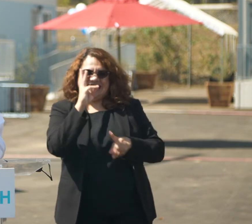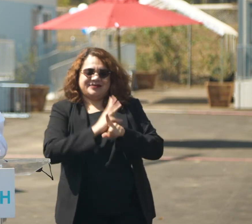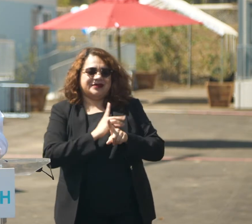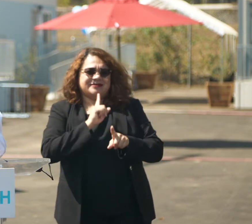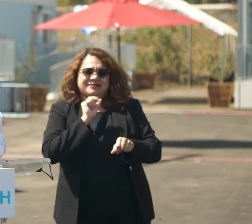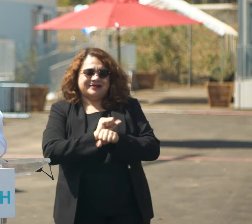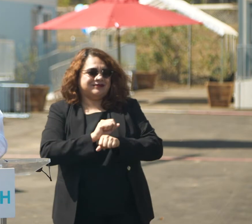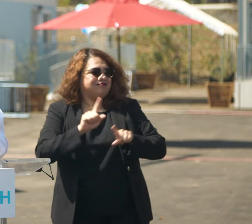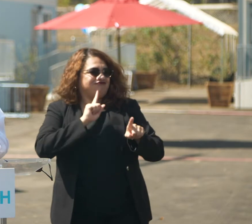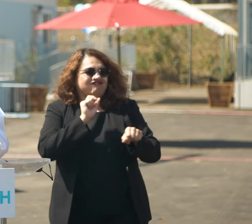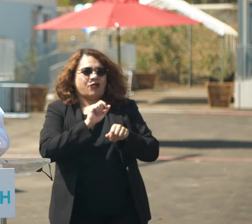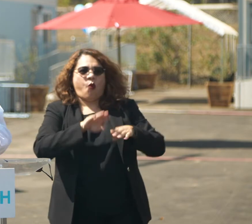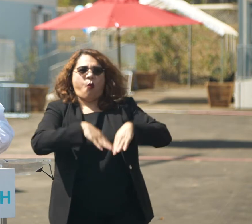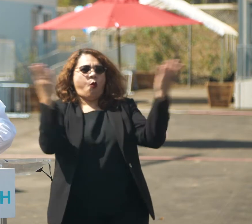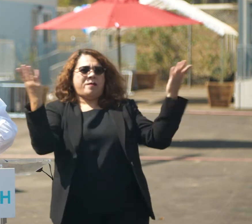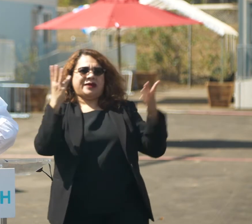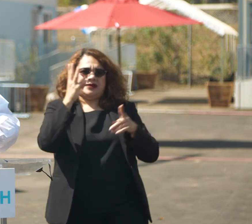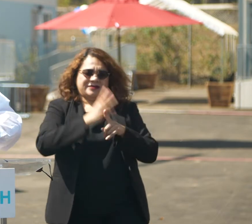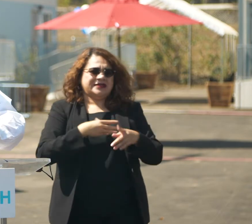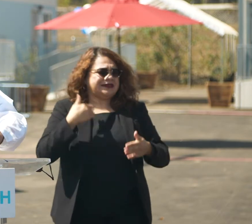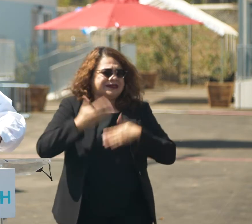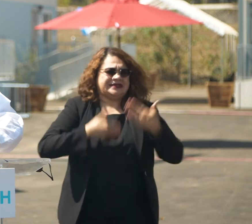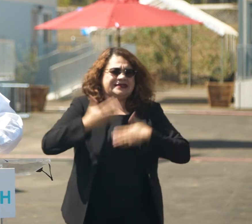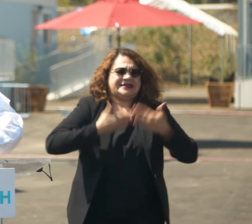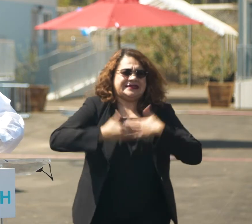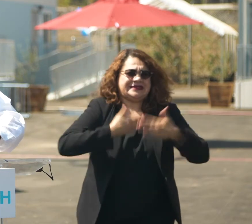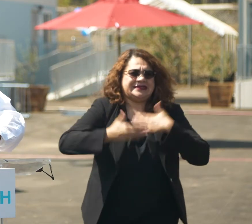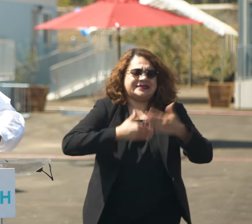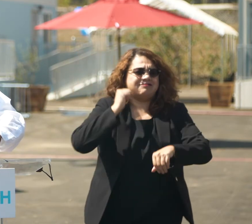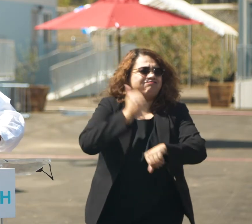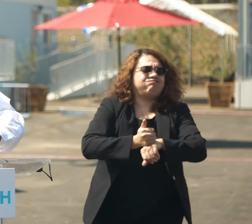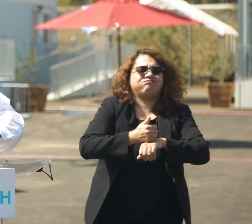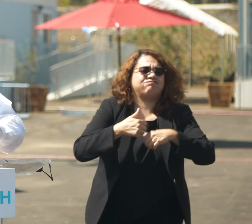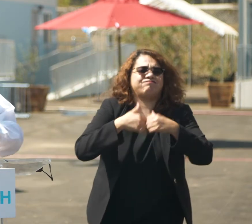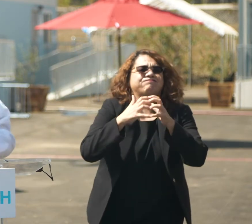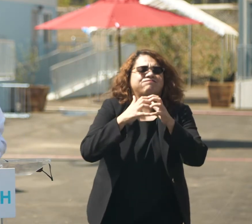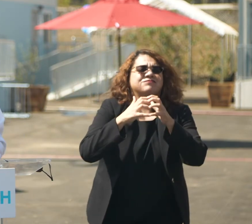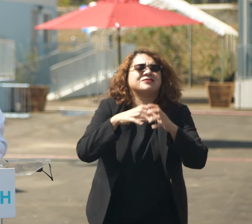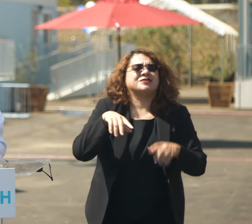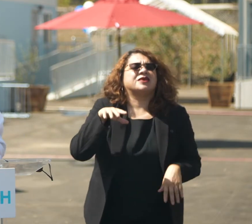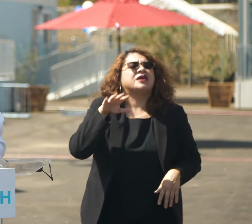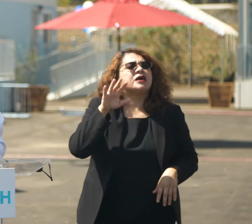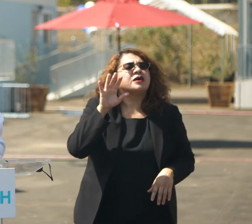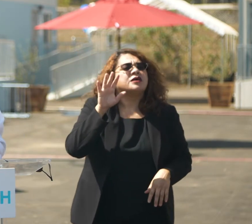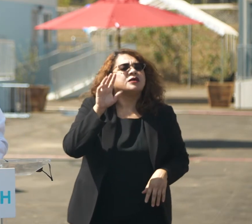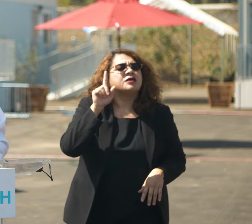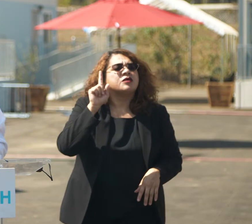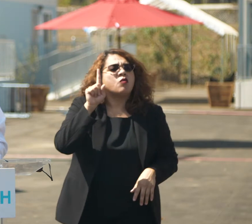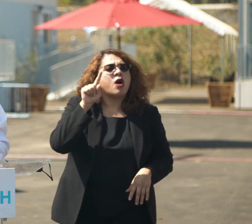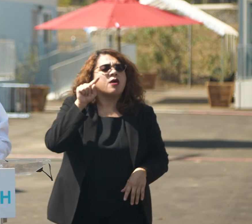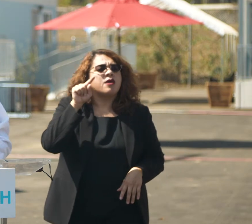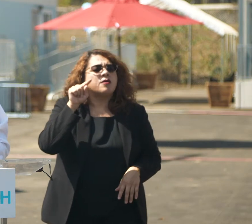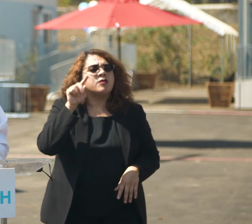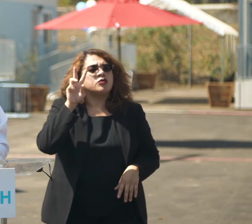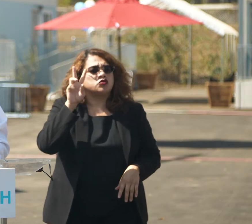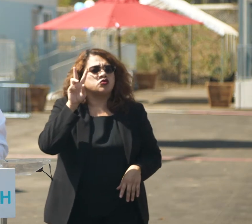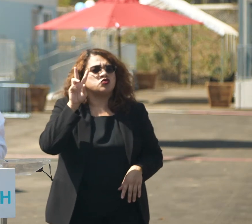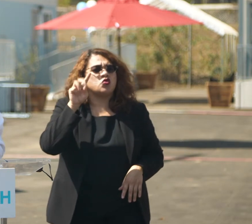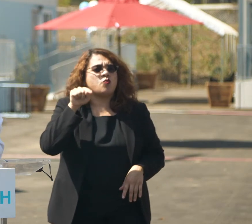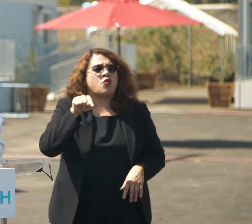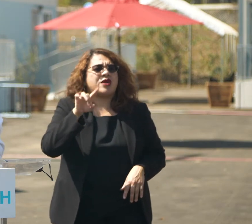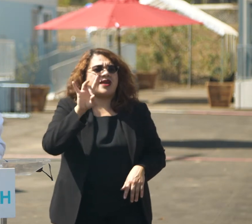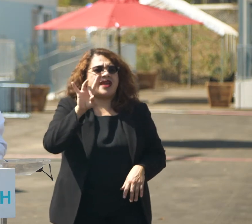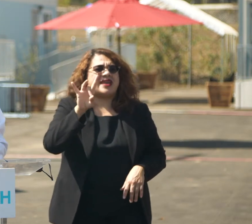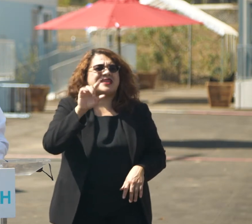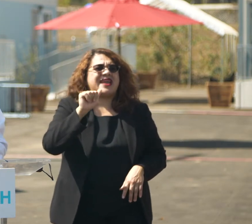our residents. The tight timeline to develop this 1.24-acre portion of this lot, underutilized site, was